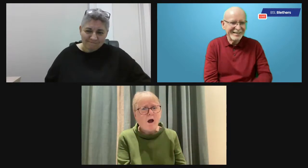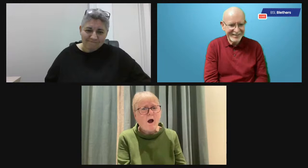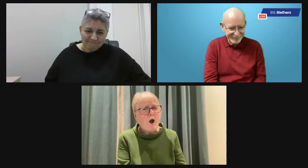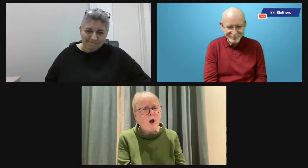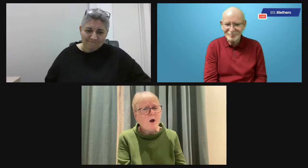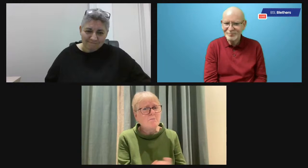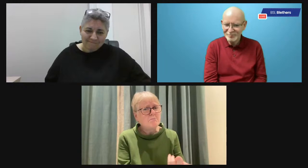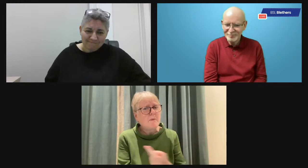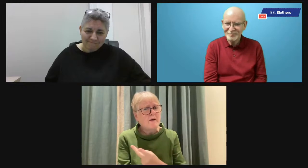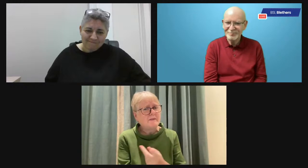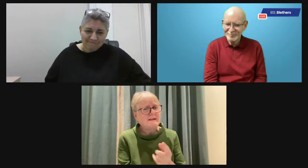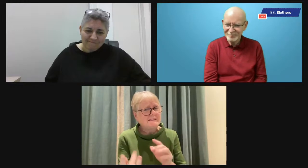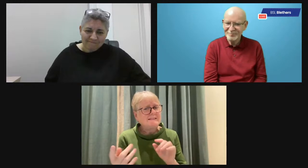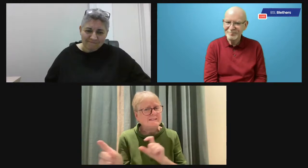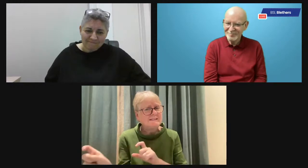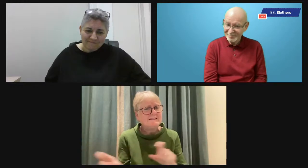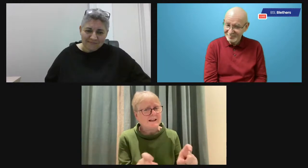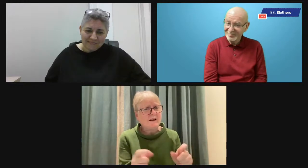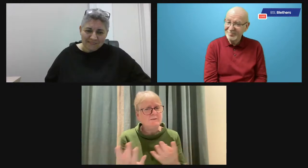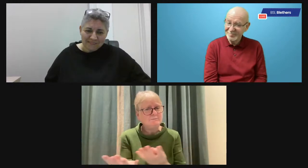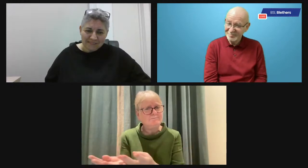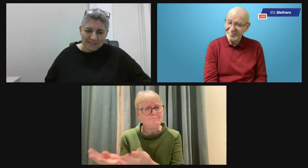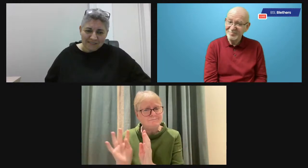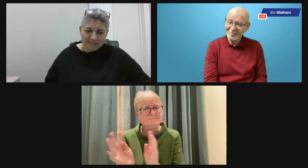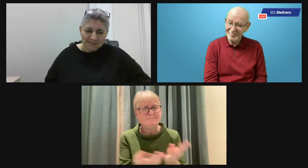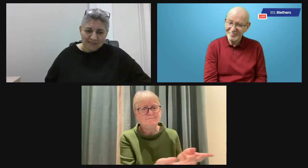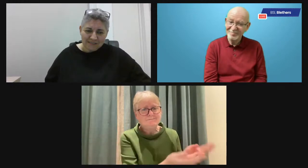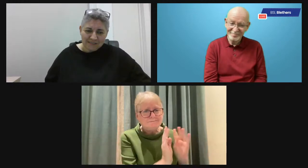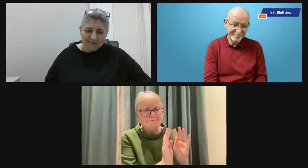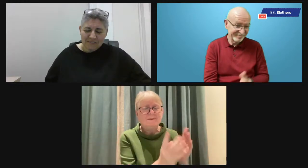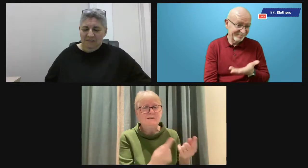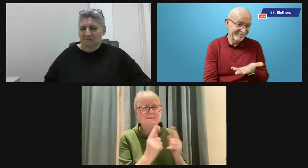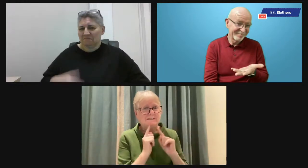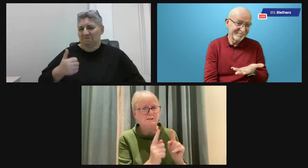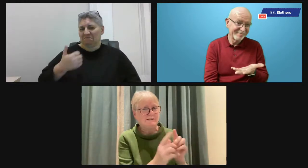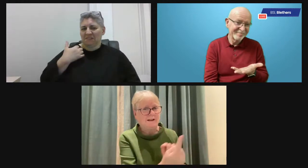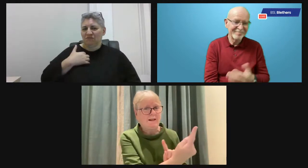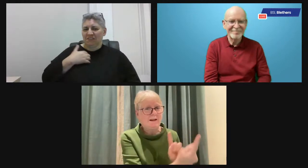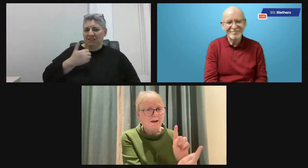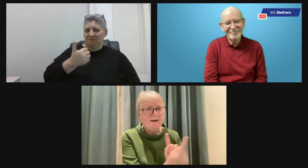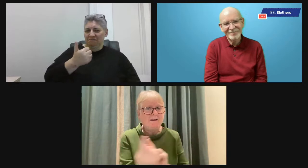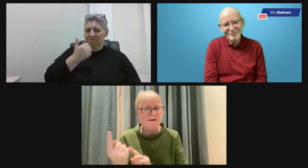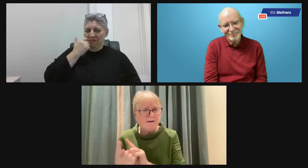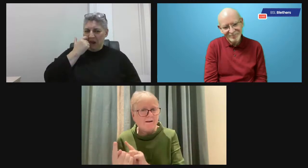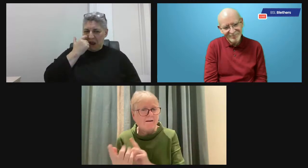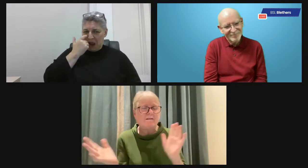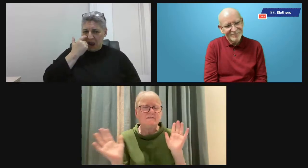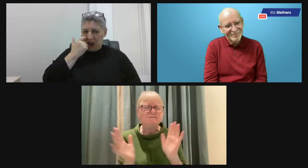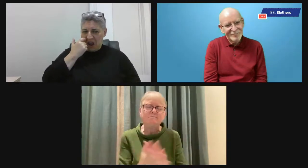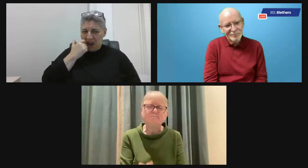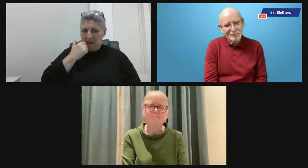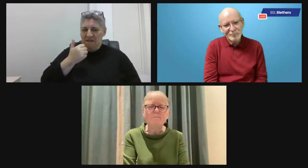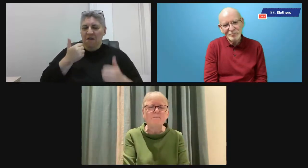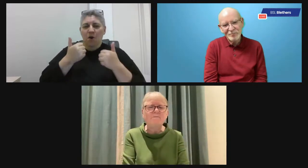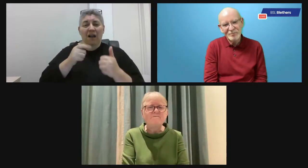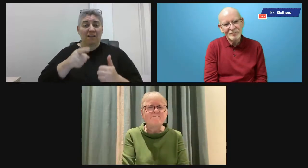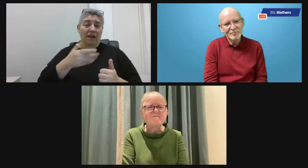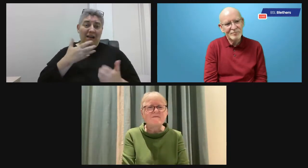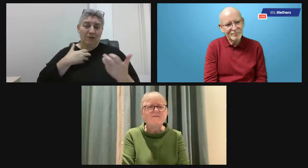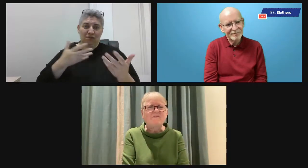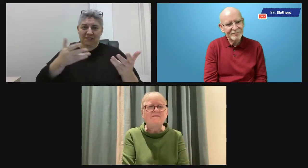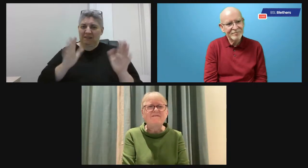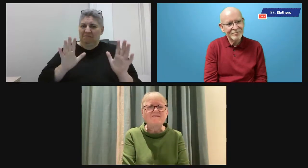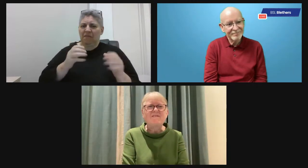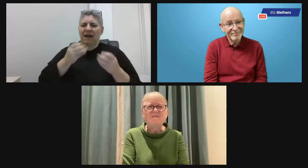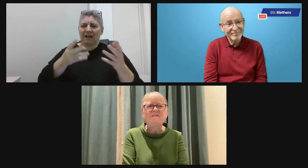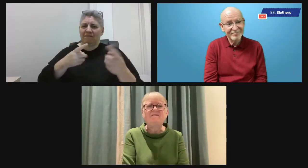the word teacher meant that you were in front of a classroom. But both of Yeah. them could actually be in a classroom teaching a number of people, or True. both of them